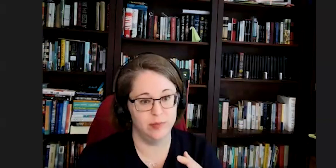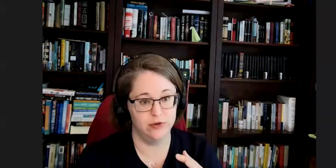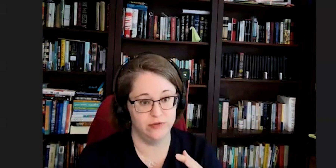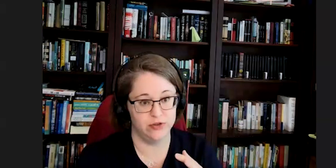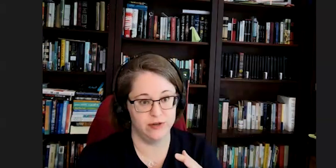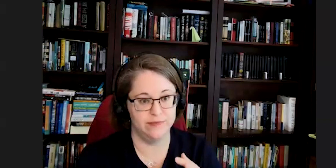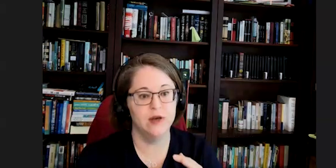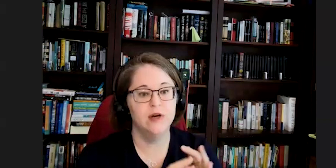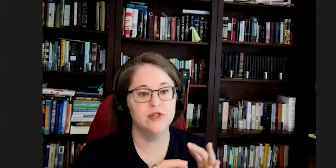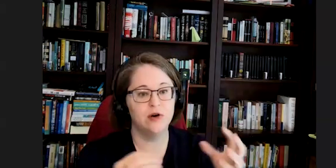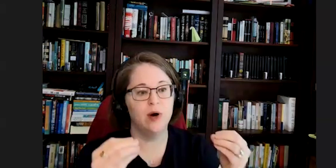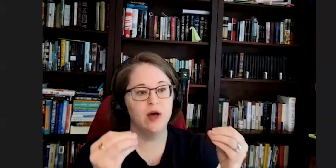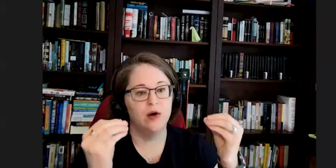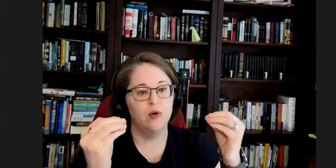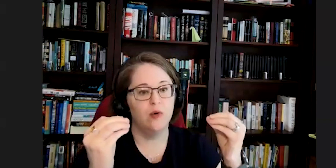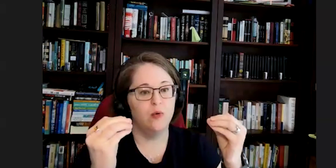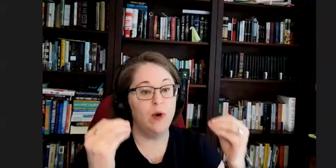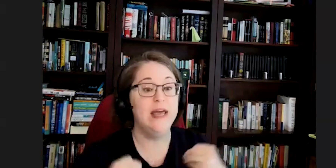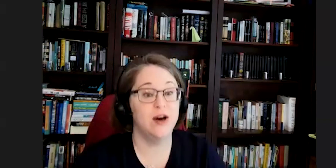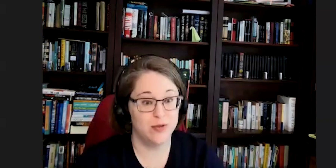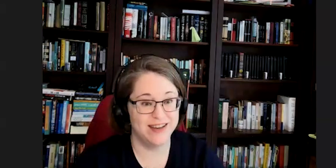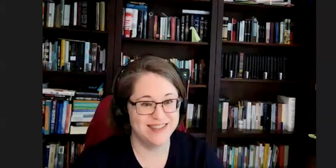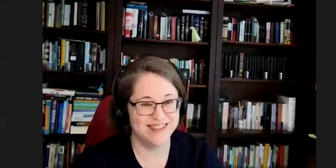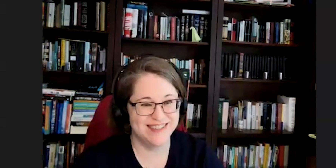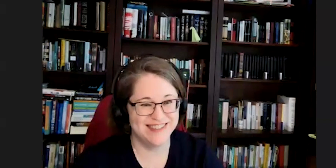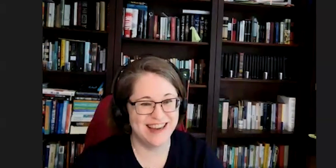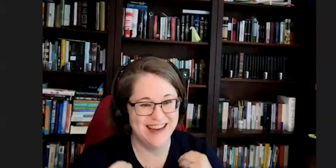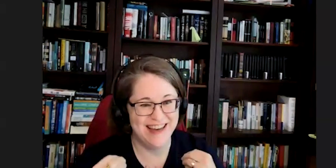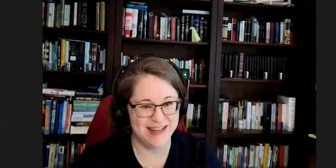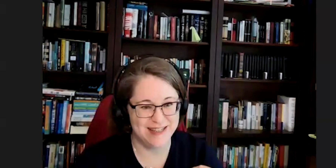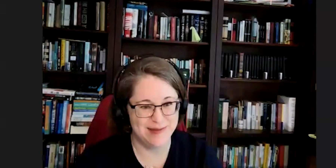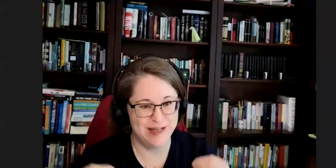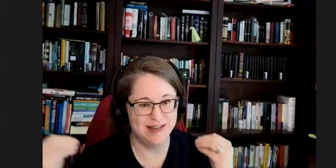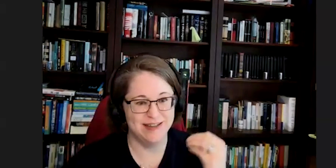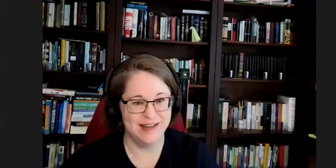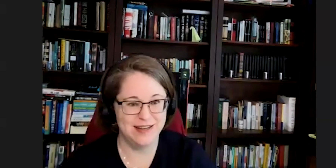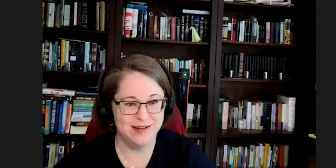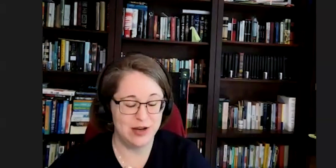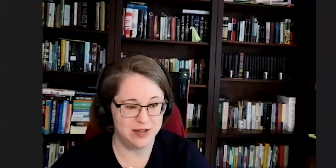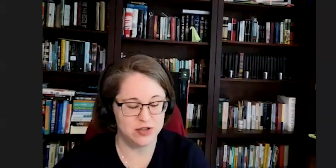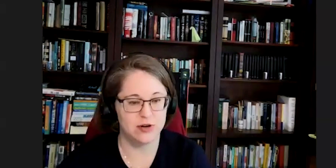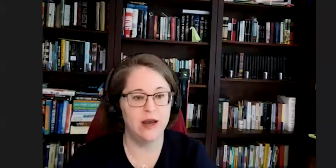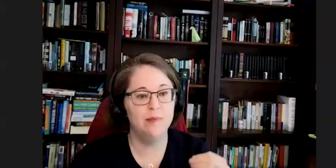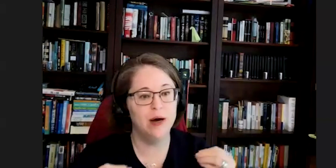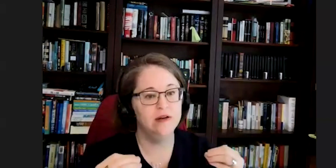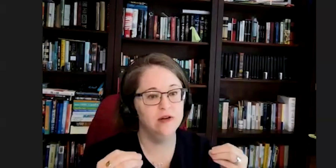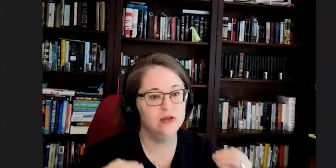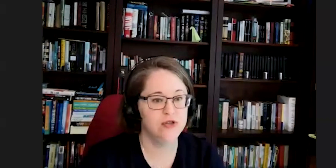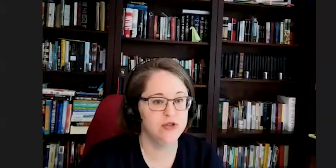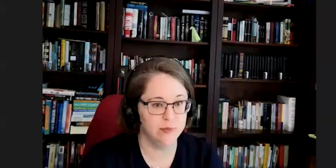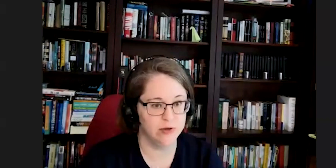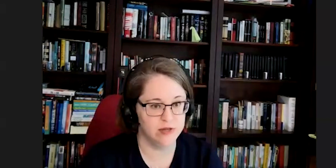and somewhat computer vision. So we know this in academia and industry,